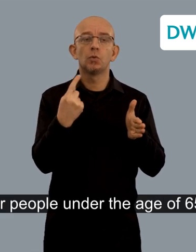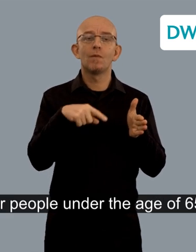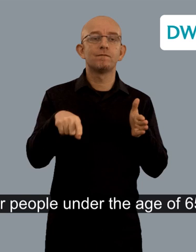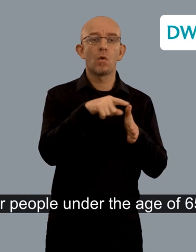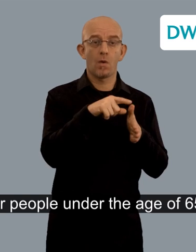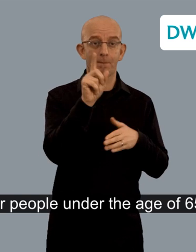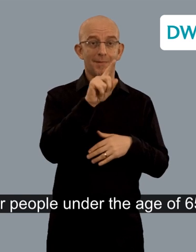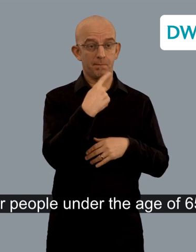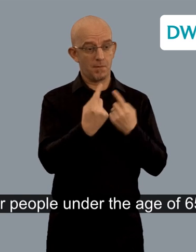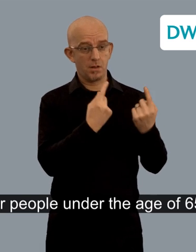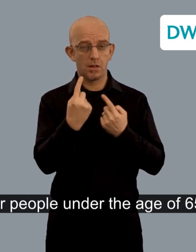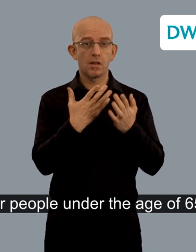of 65